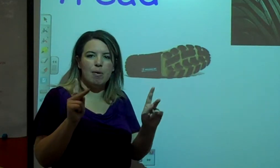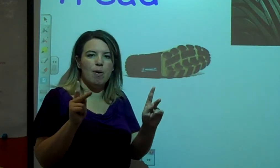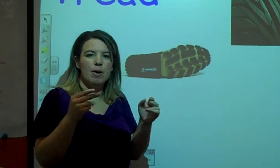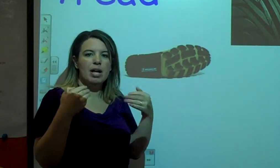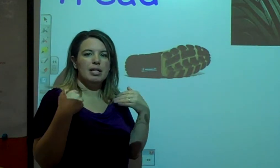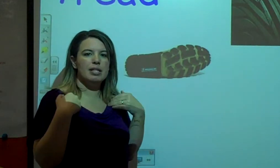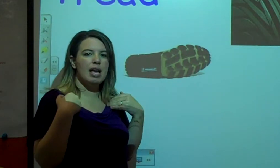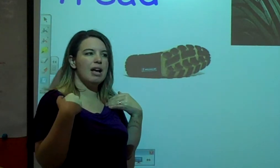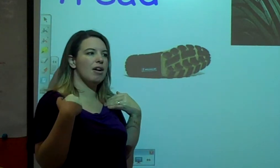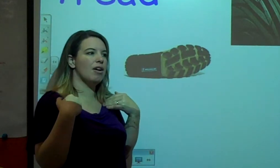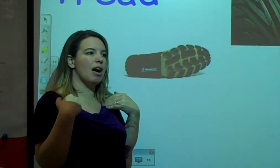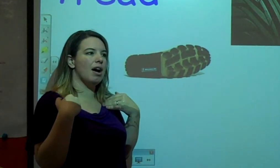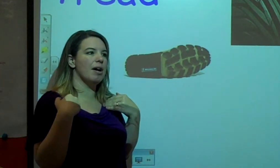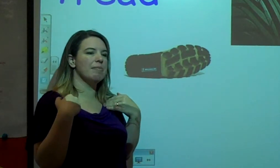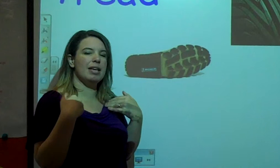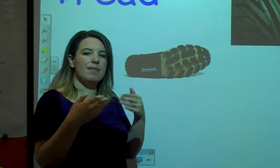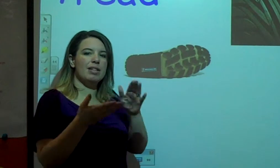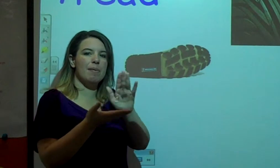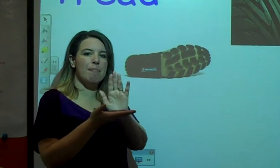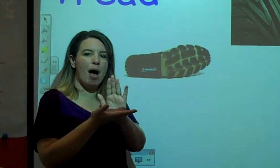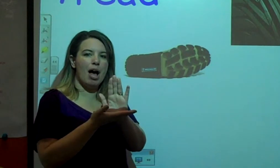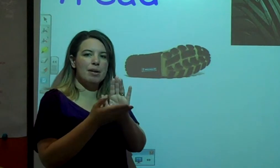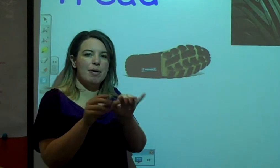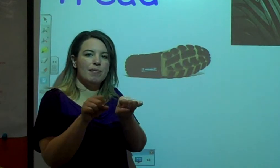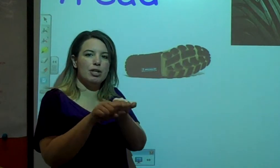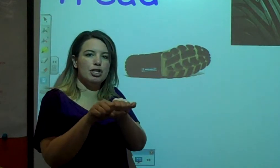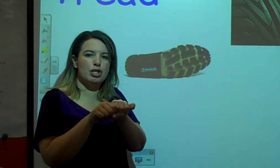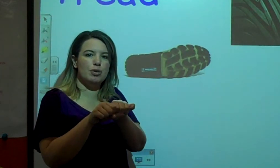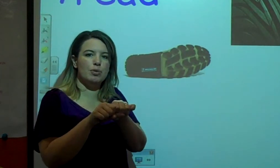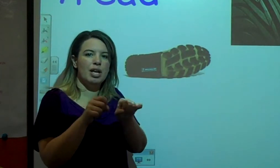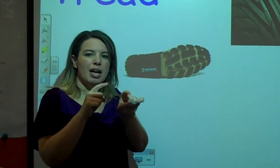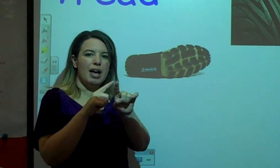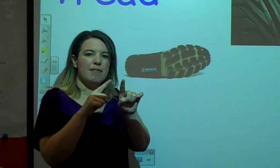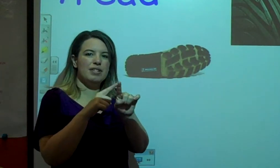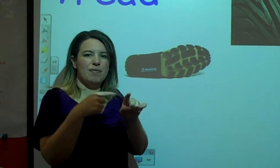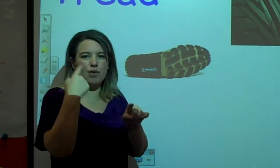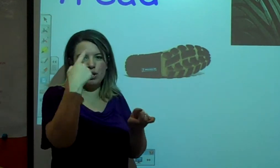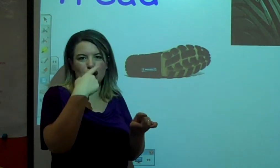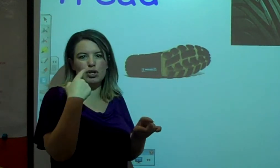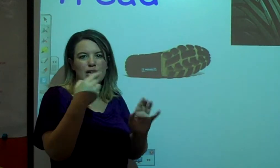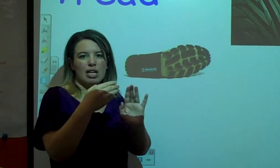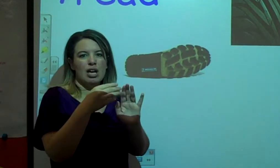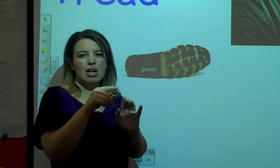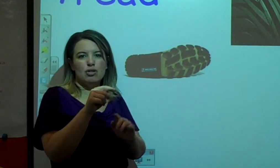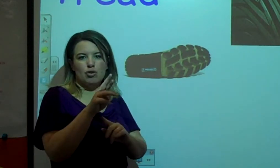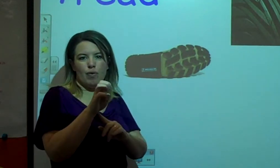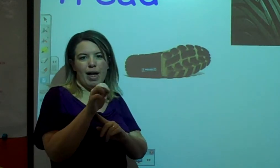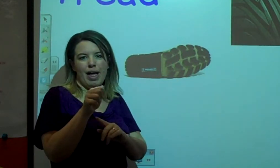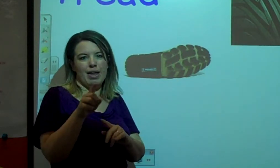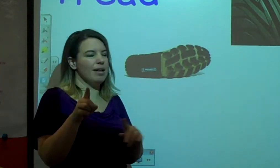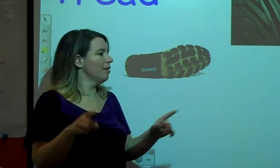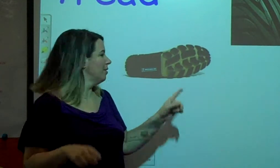people. Even the bottom of their shoes have different looking tread.